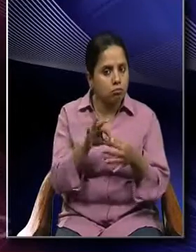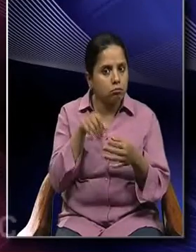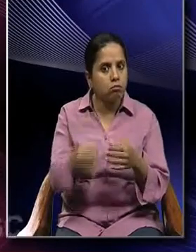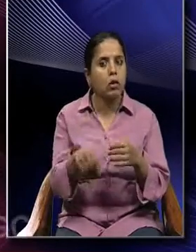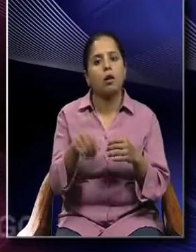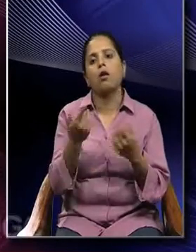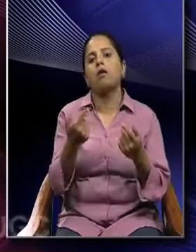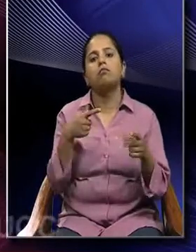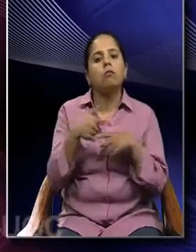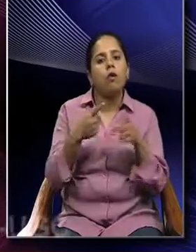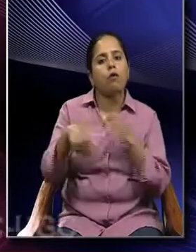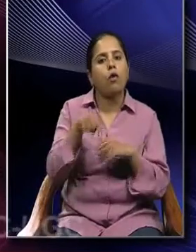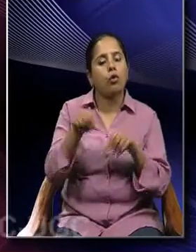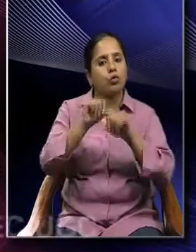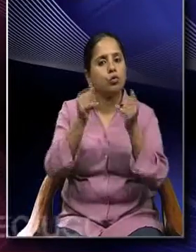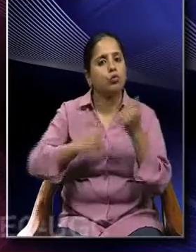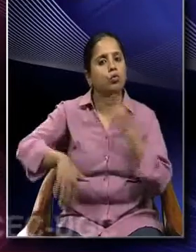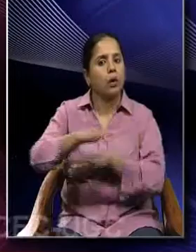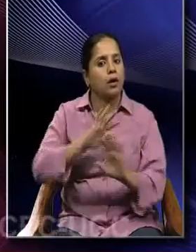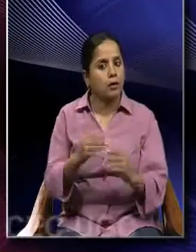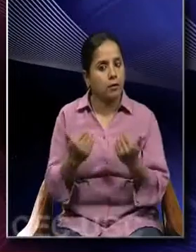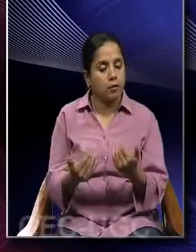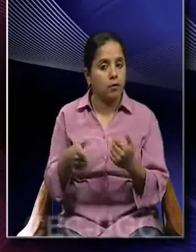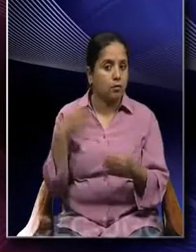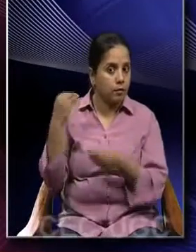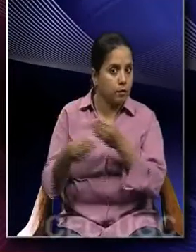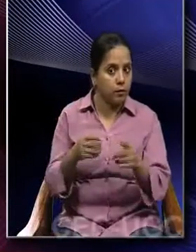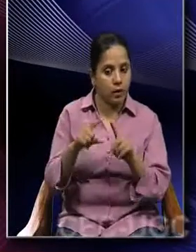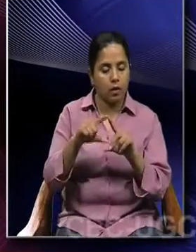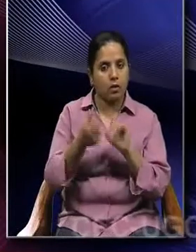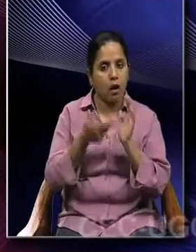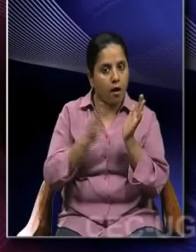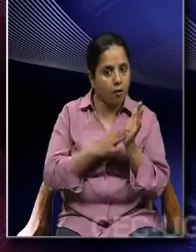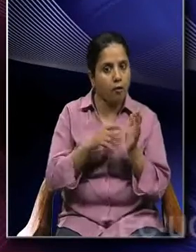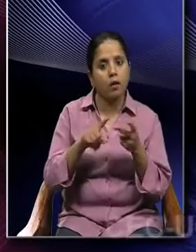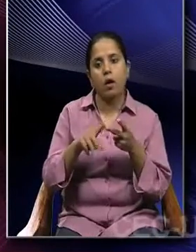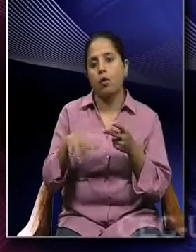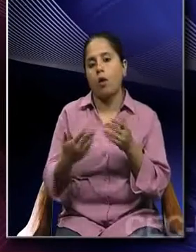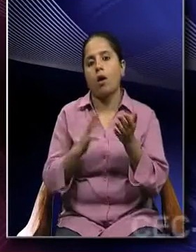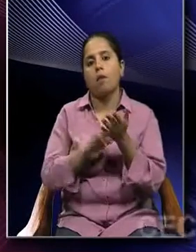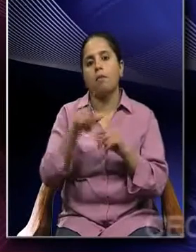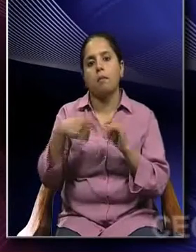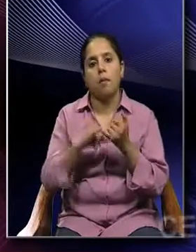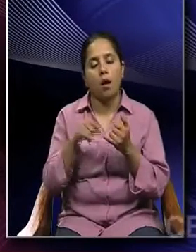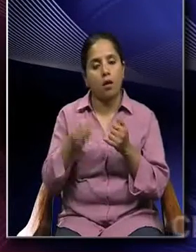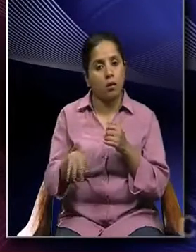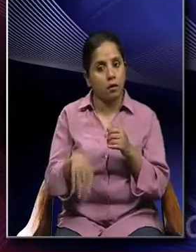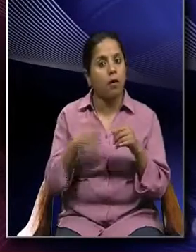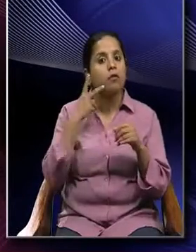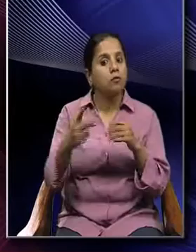society. And this is a legacy of Darwin and Marx, who were also the product of Western